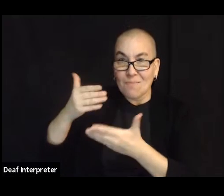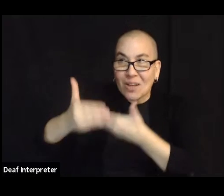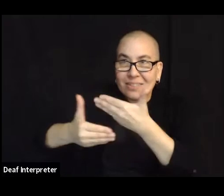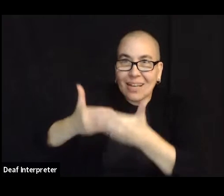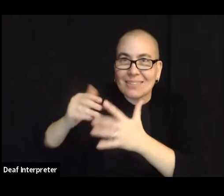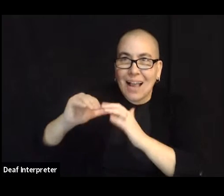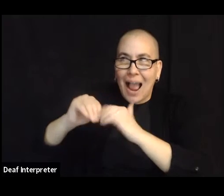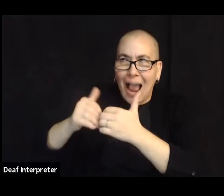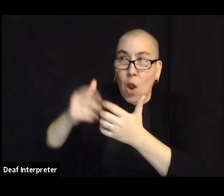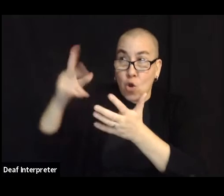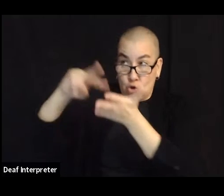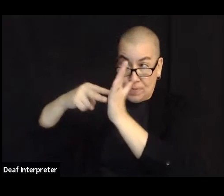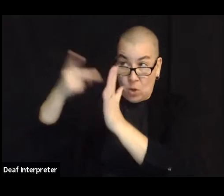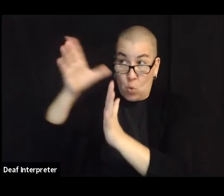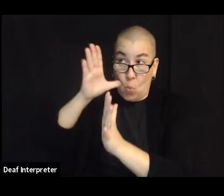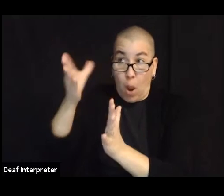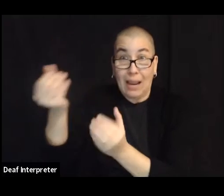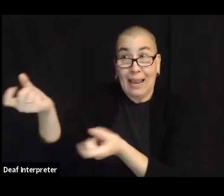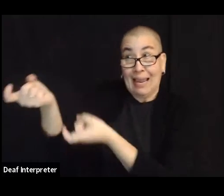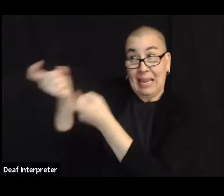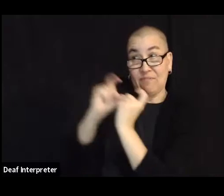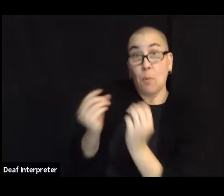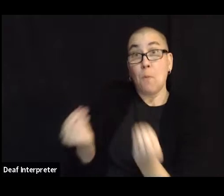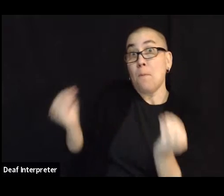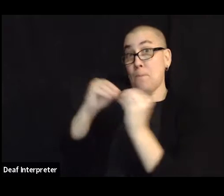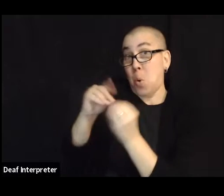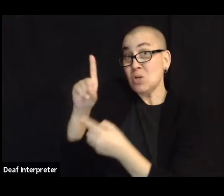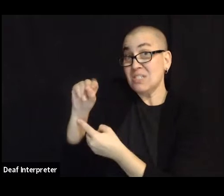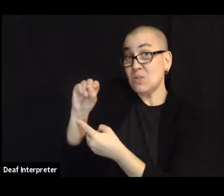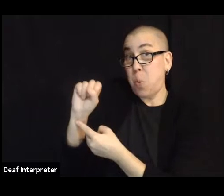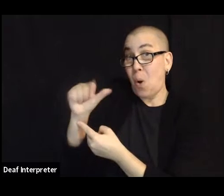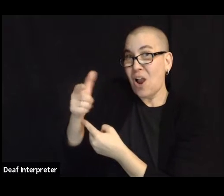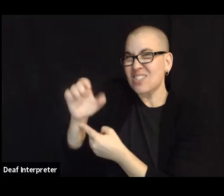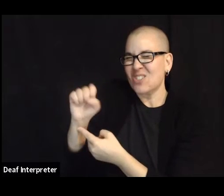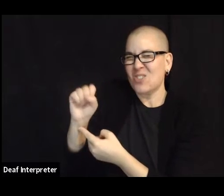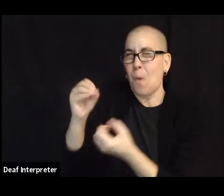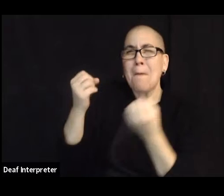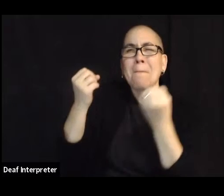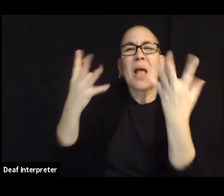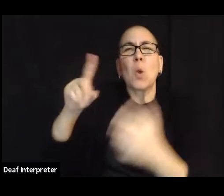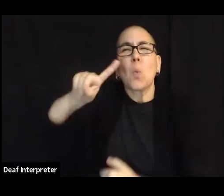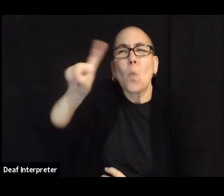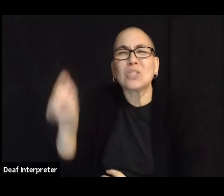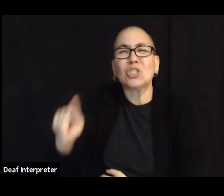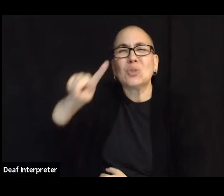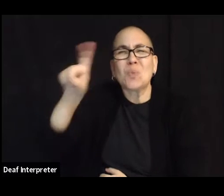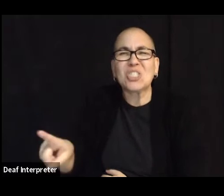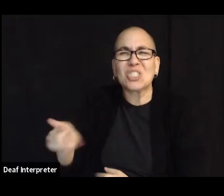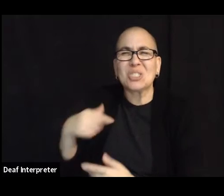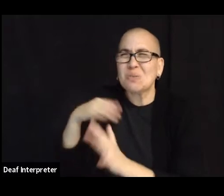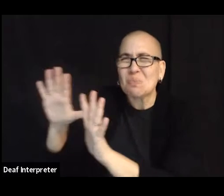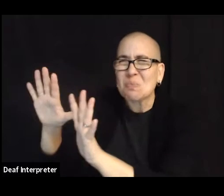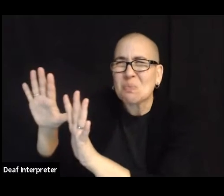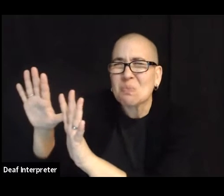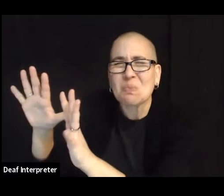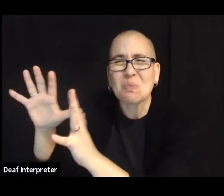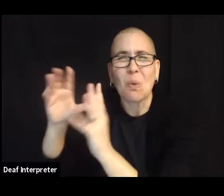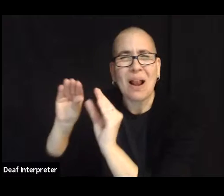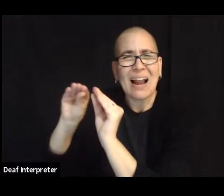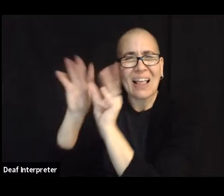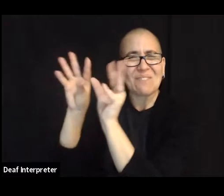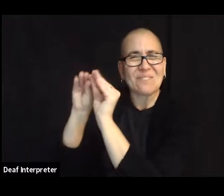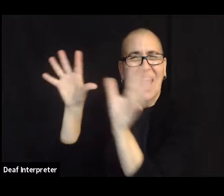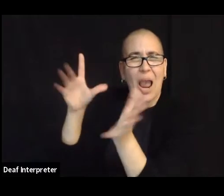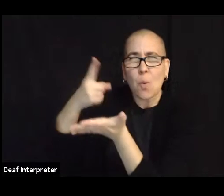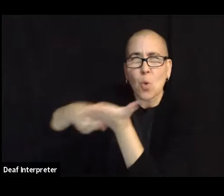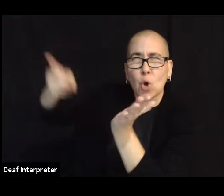more people. So many variables that need to be pinned down here in the next couple of days. But there's a lot of planning underway about how